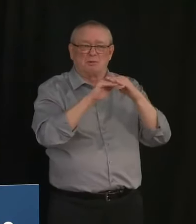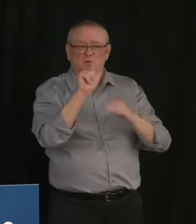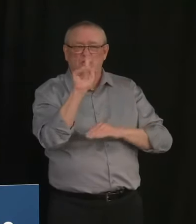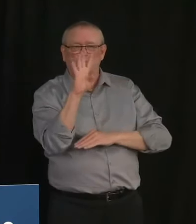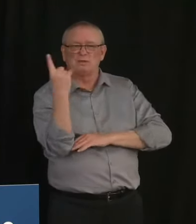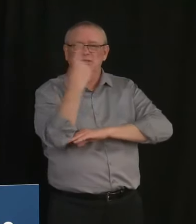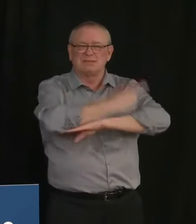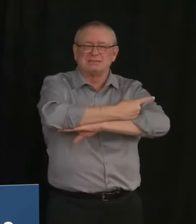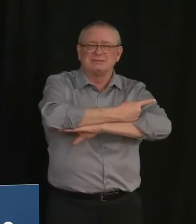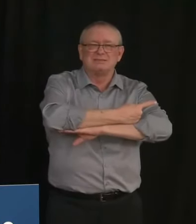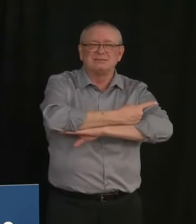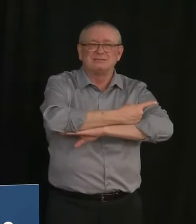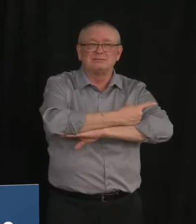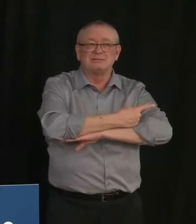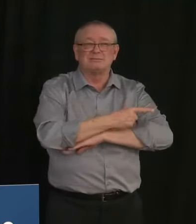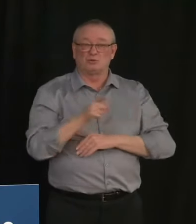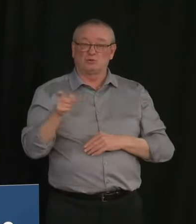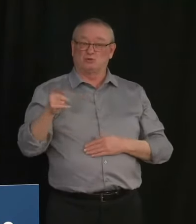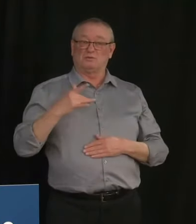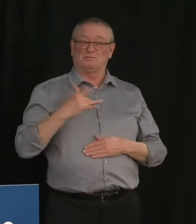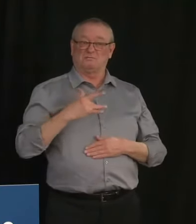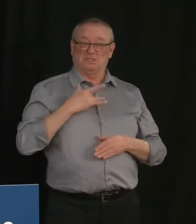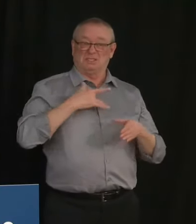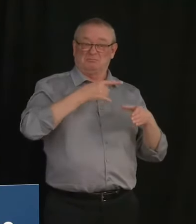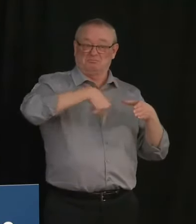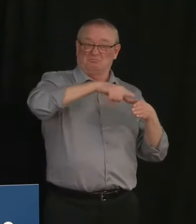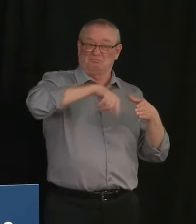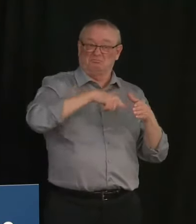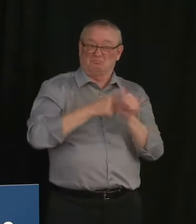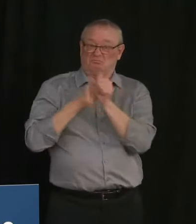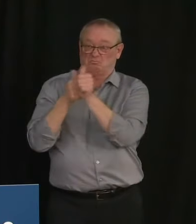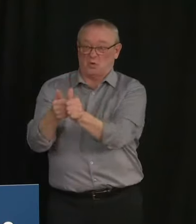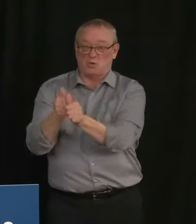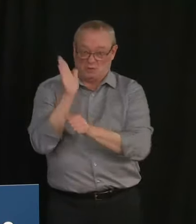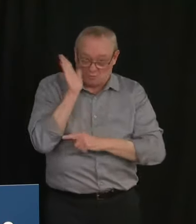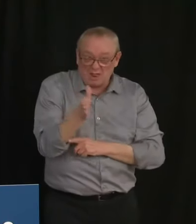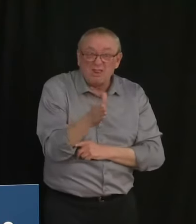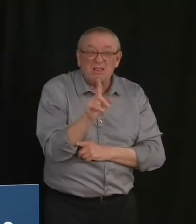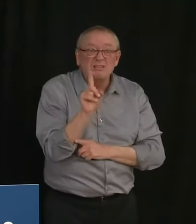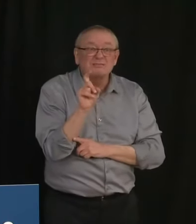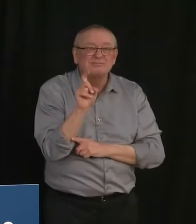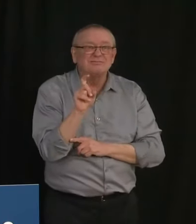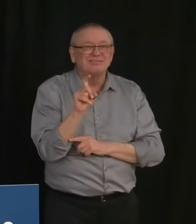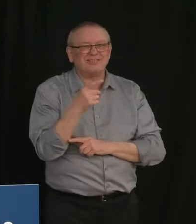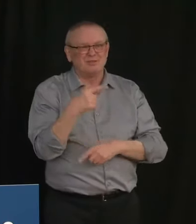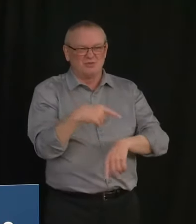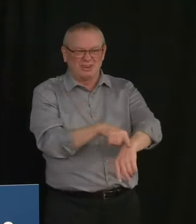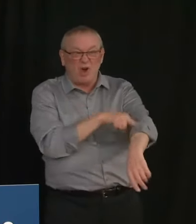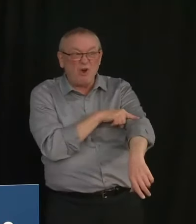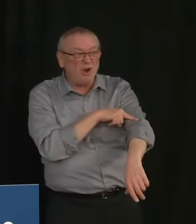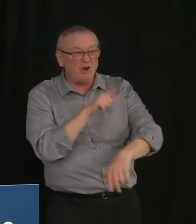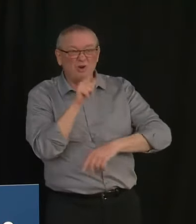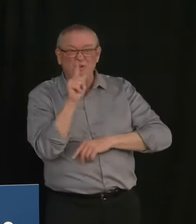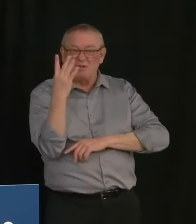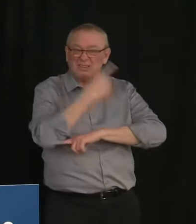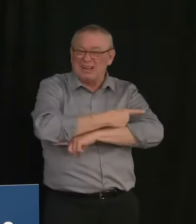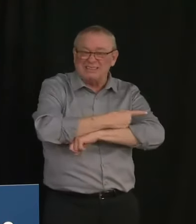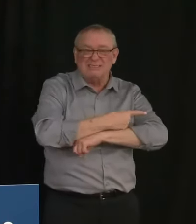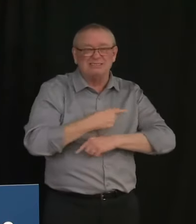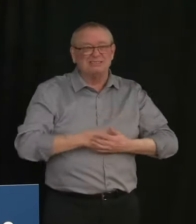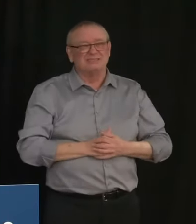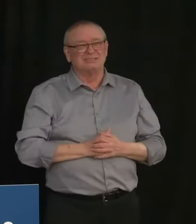those people, if they do have to quarantine that long, will stick to it. It's quite a lot to ask. And also just what the take-up has been on